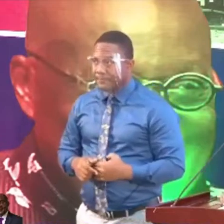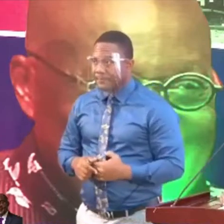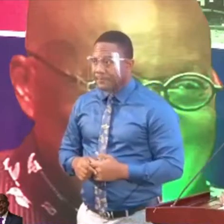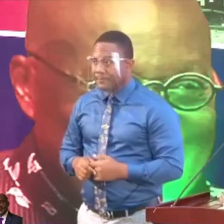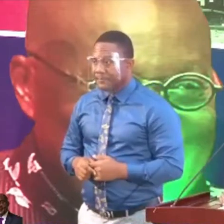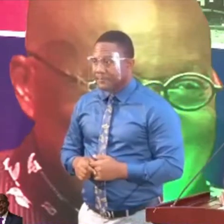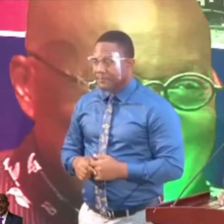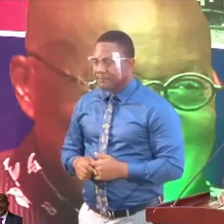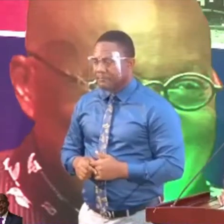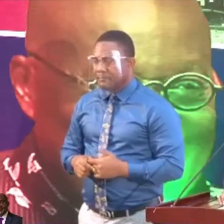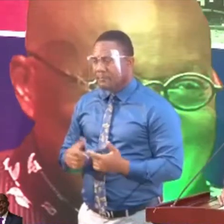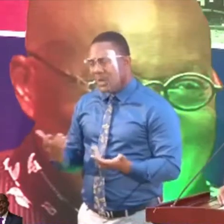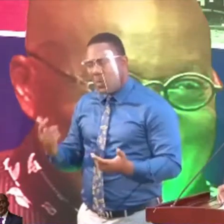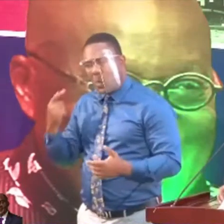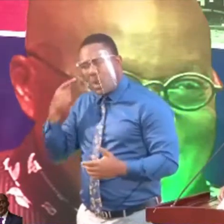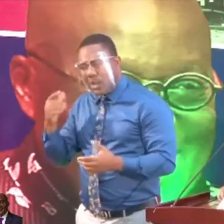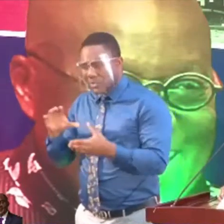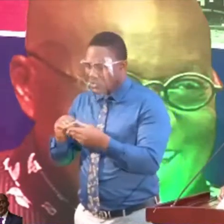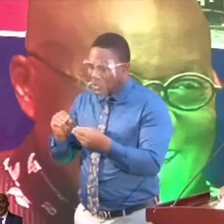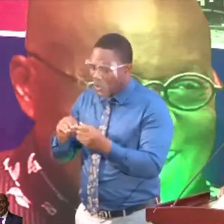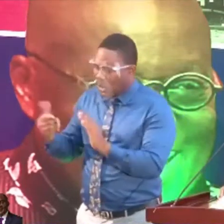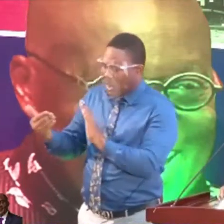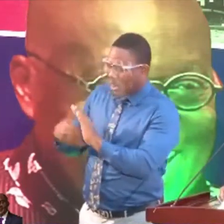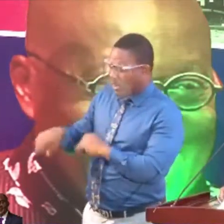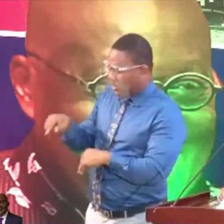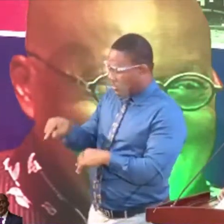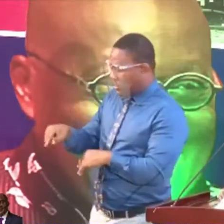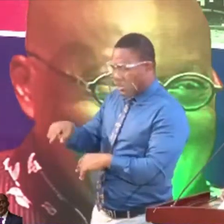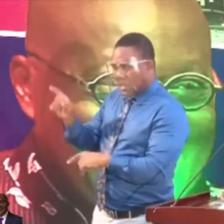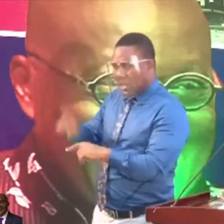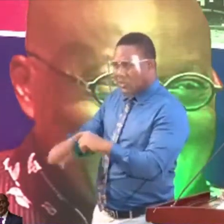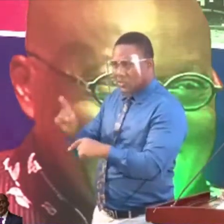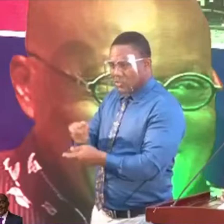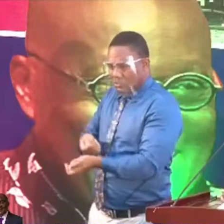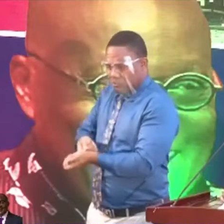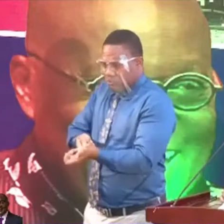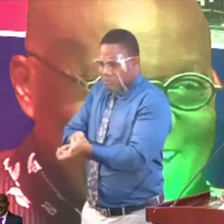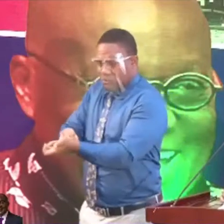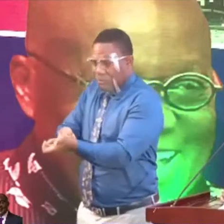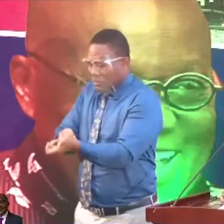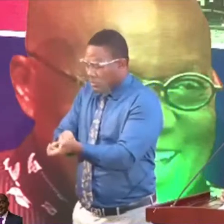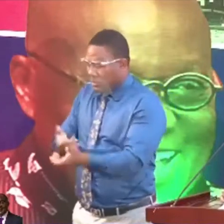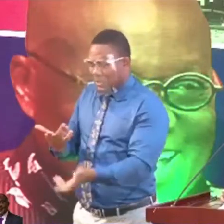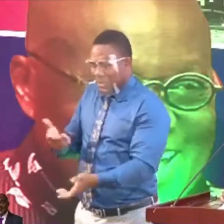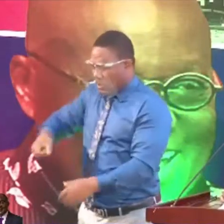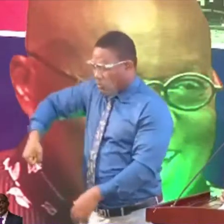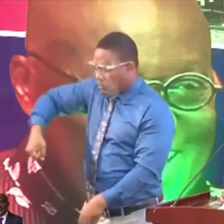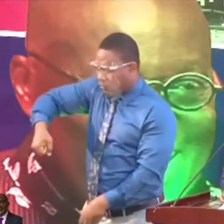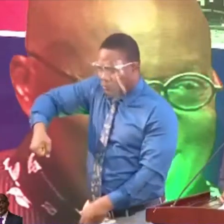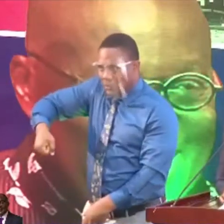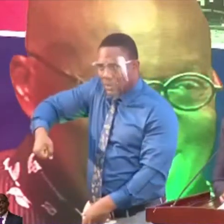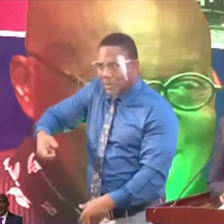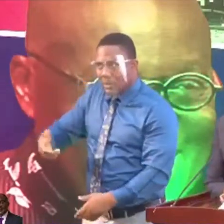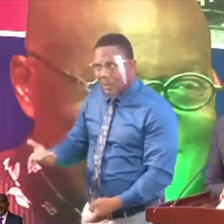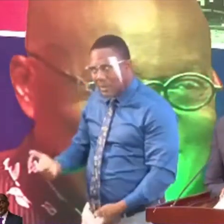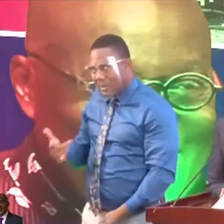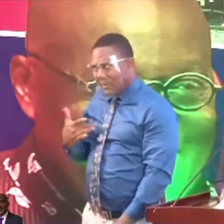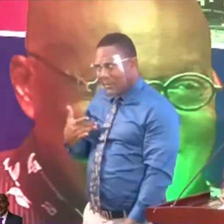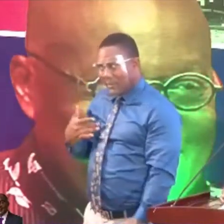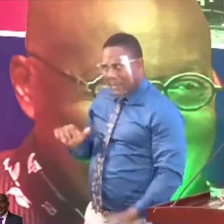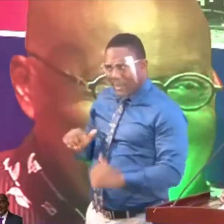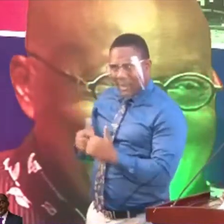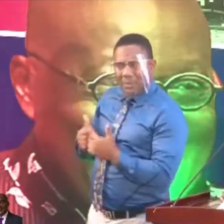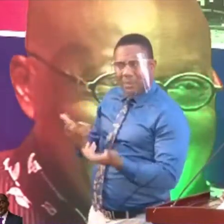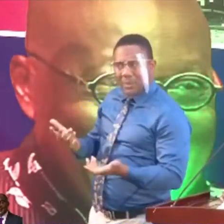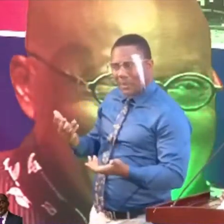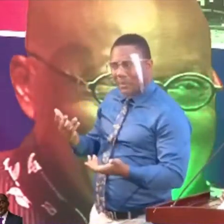our opponents saying that these dams cannot be used for irrigation, you wonder what they mean. Across the world and many regions in